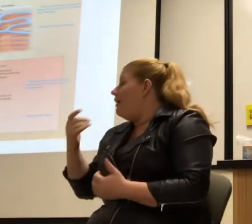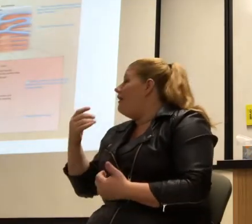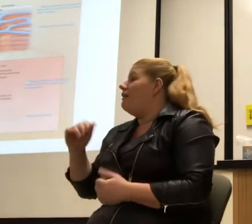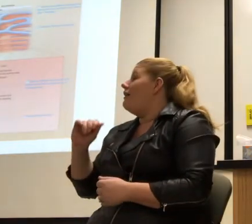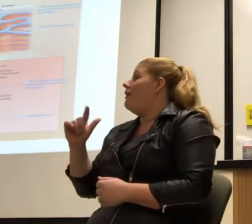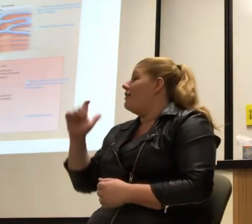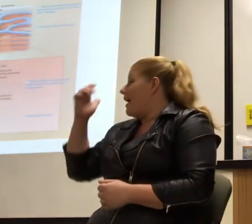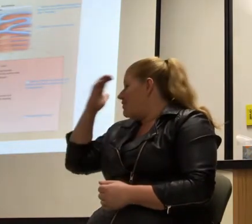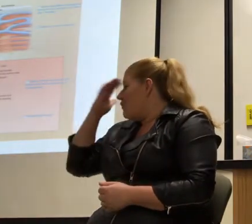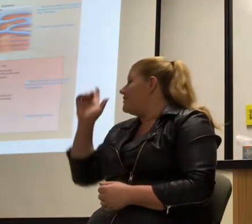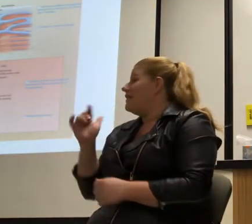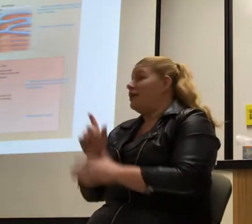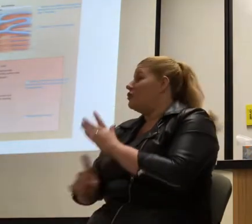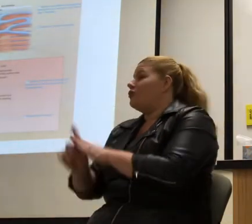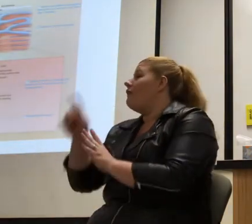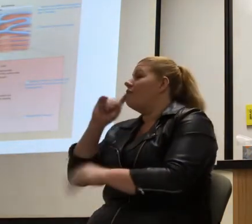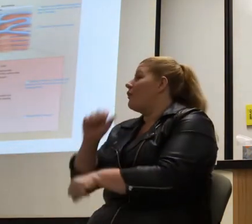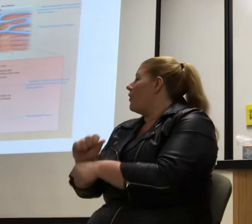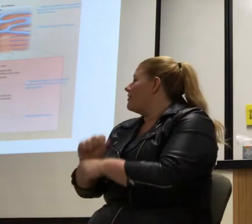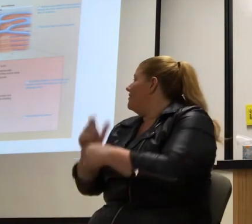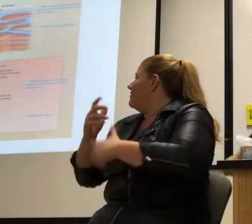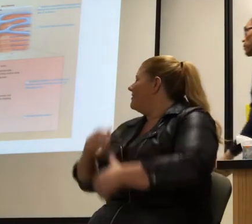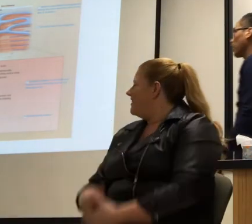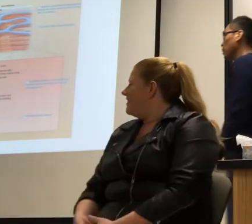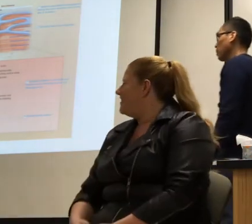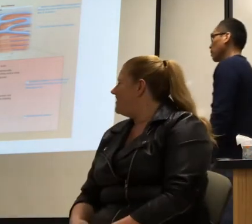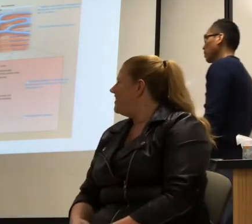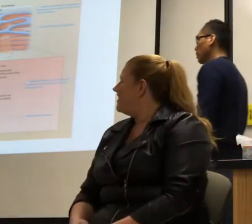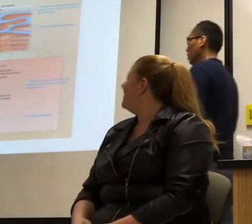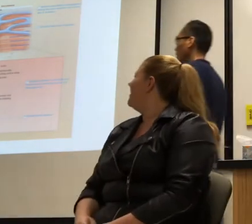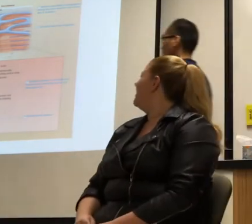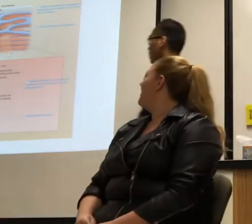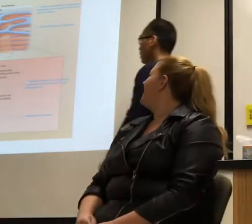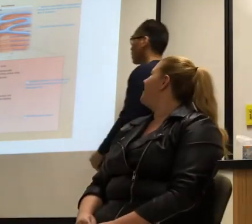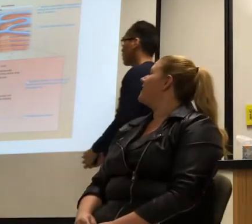Cross-bridge cycling, and it has to do with